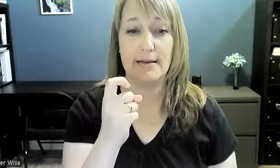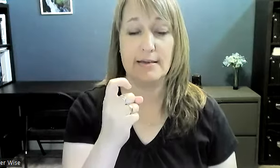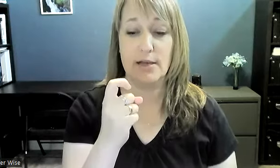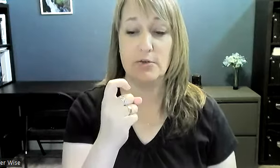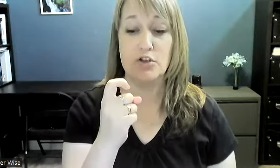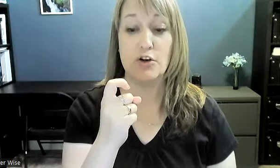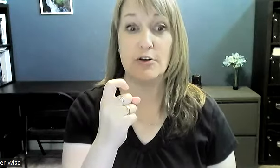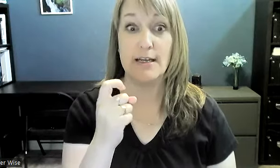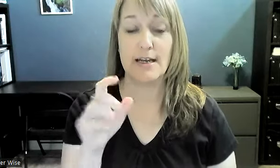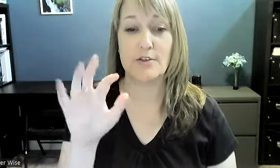and you turn it as you go.